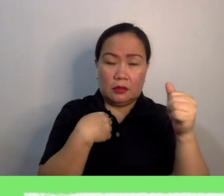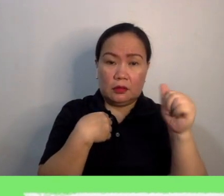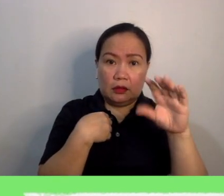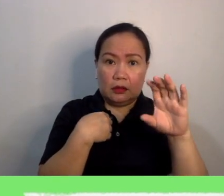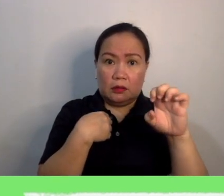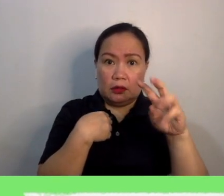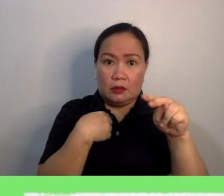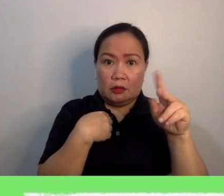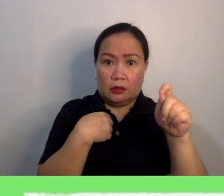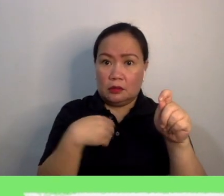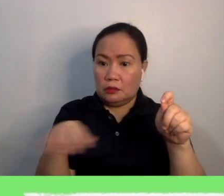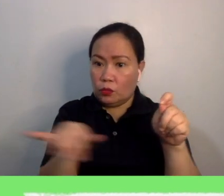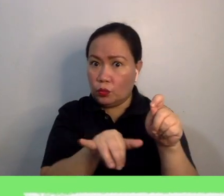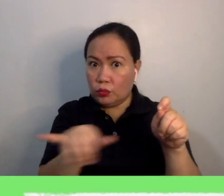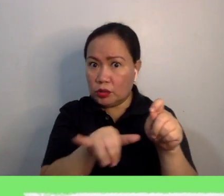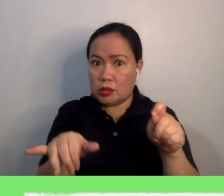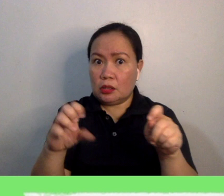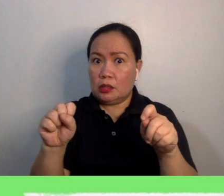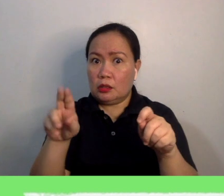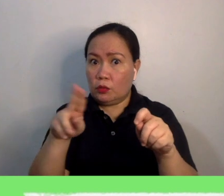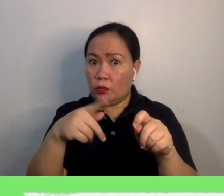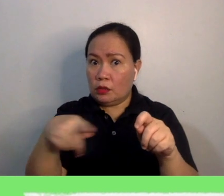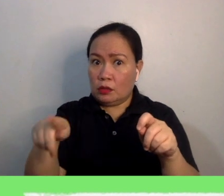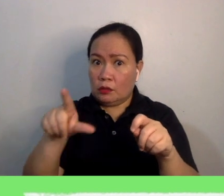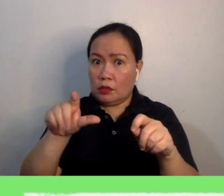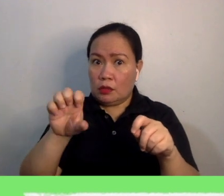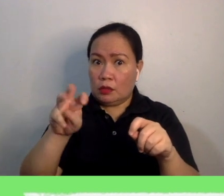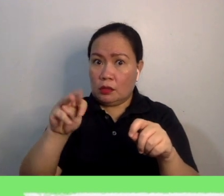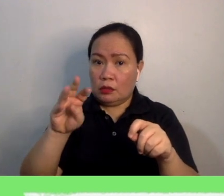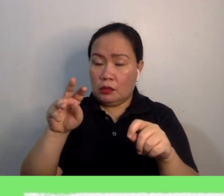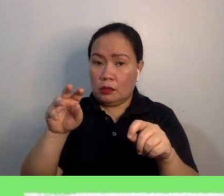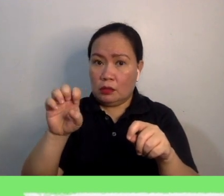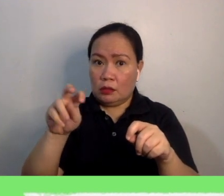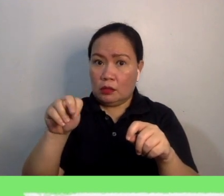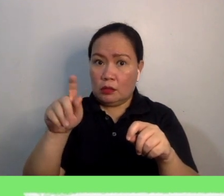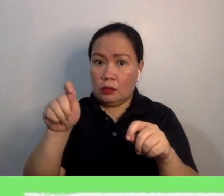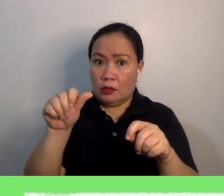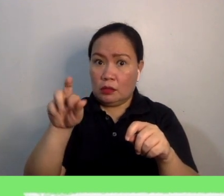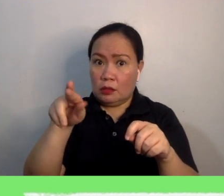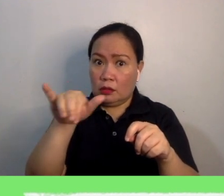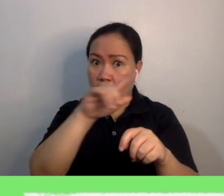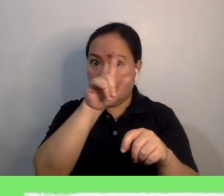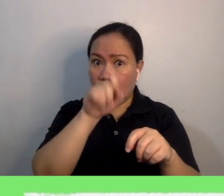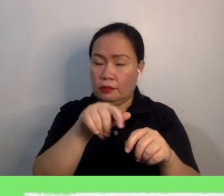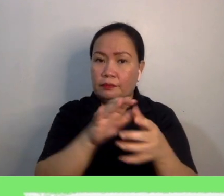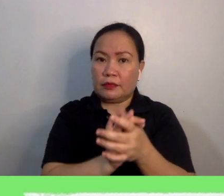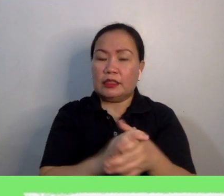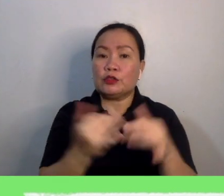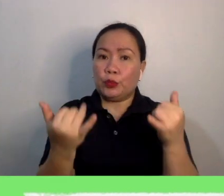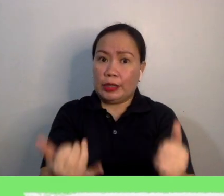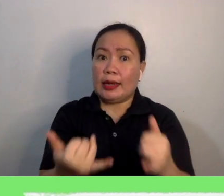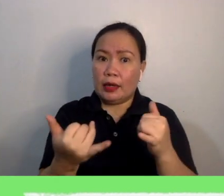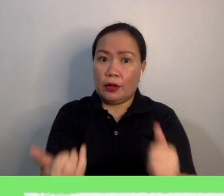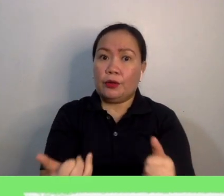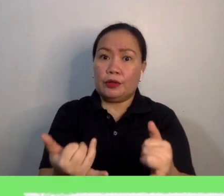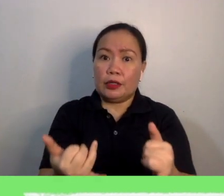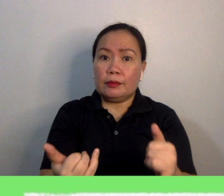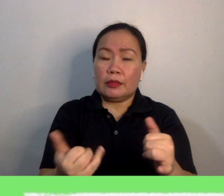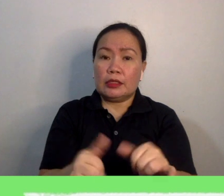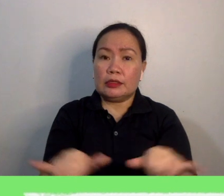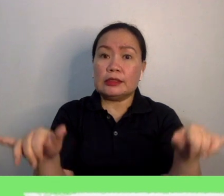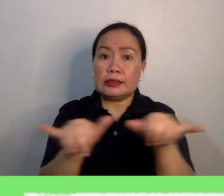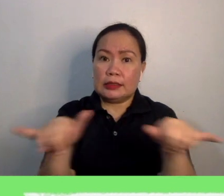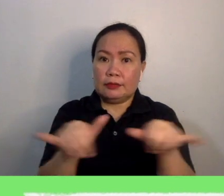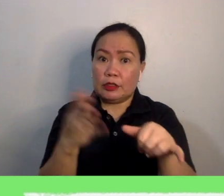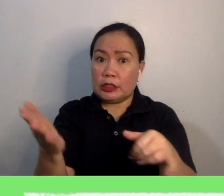So, may mga ganong tanong. Kaya dapat dito pa lang, alam nyo na ito, in this example, supplementary sila at the